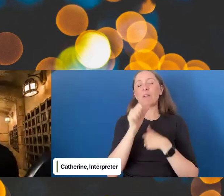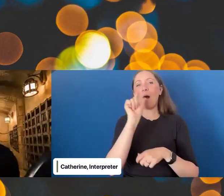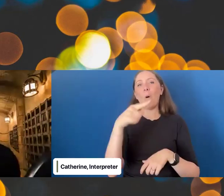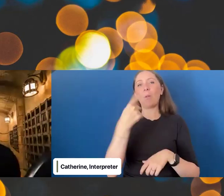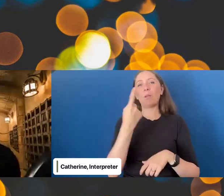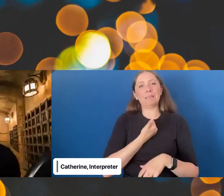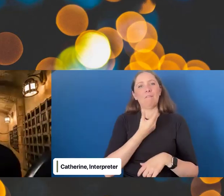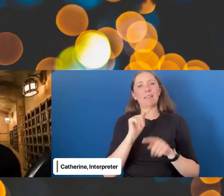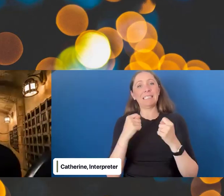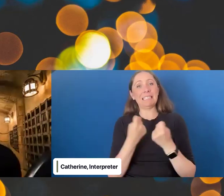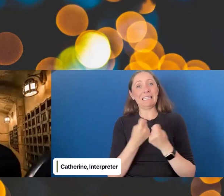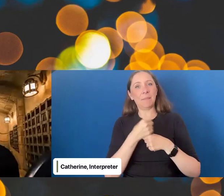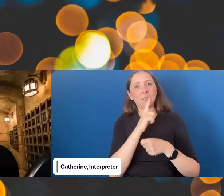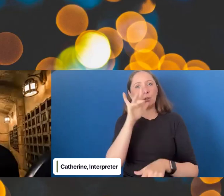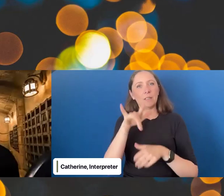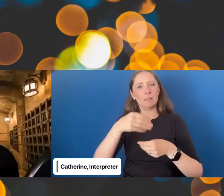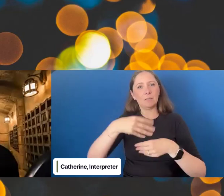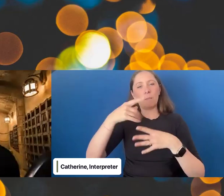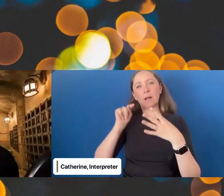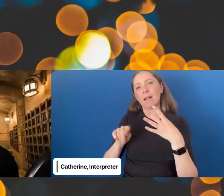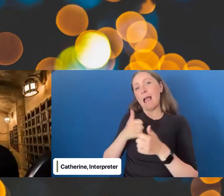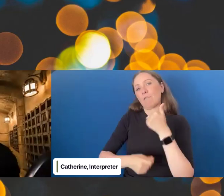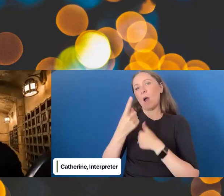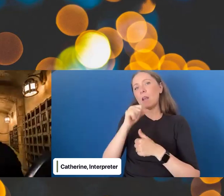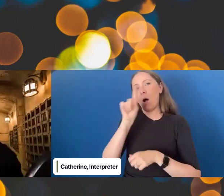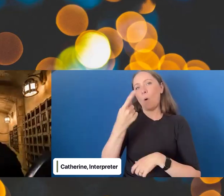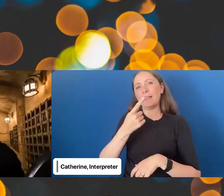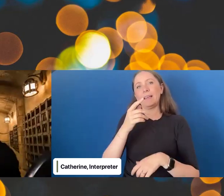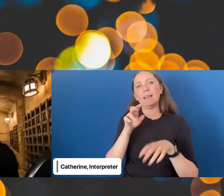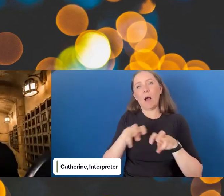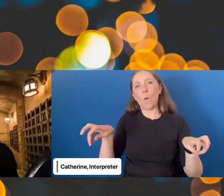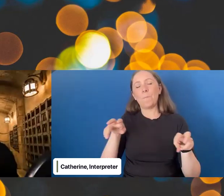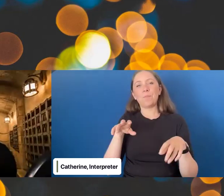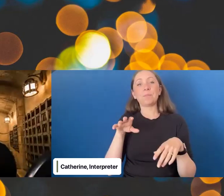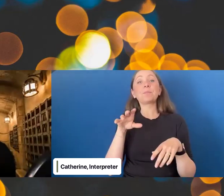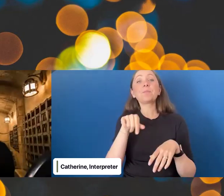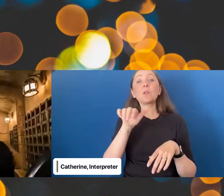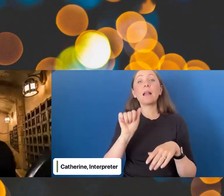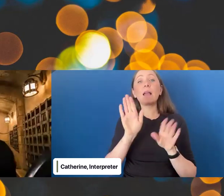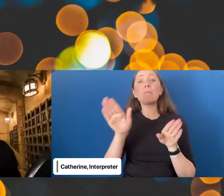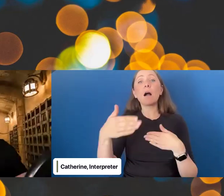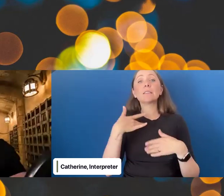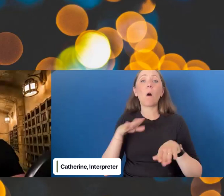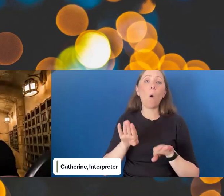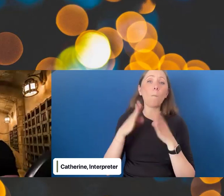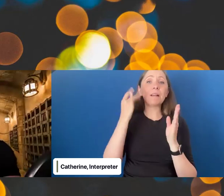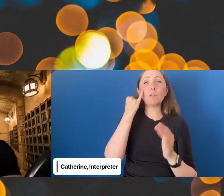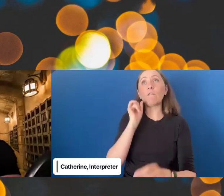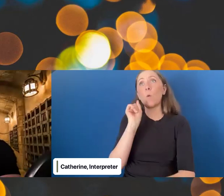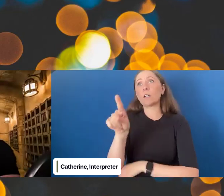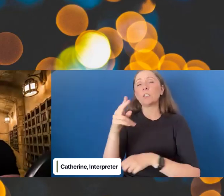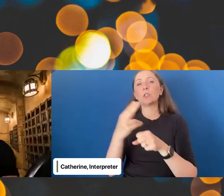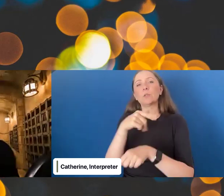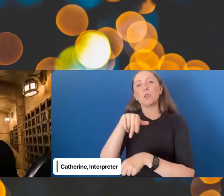team, please make sure you hit the drop down that says everyone. The Q&A box is also open. If you have questions for Samba, use the